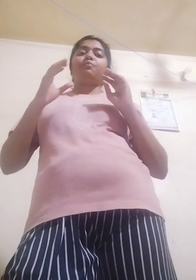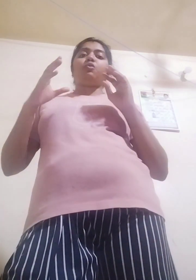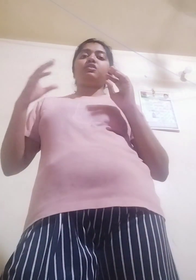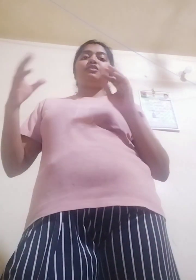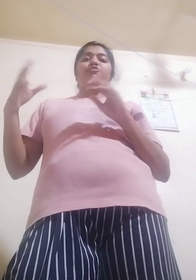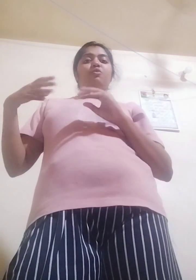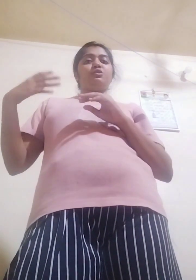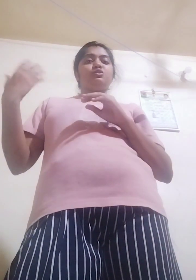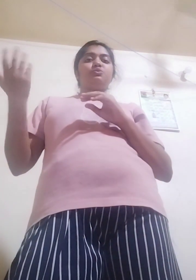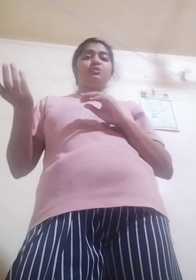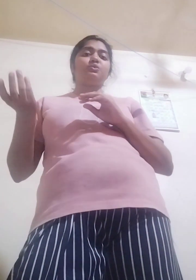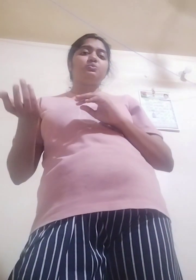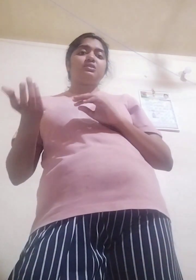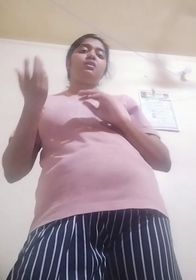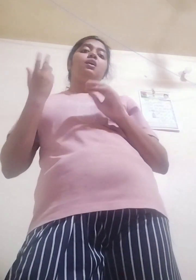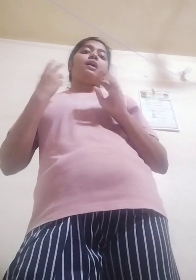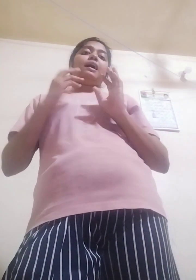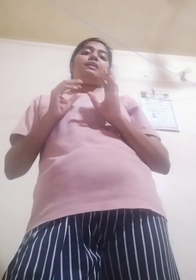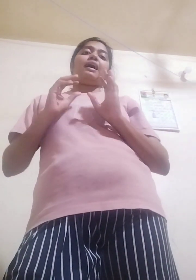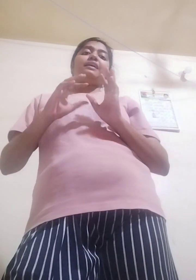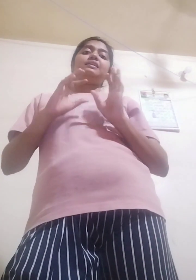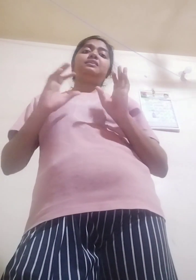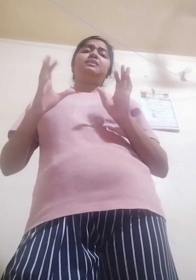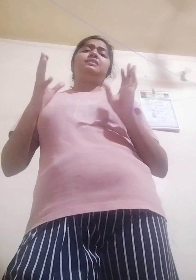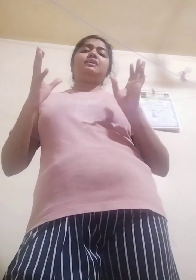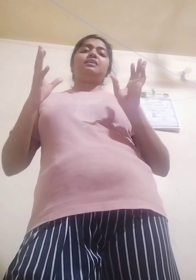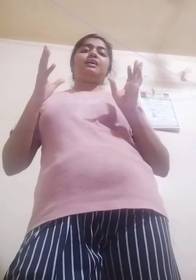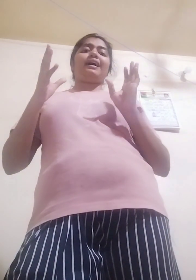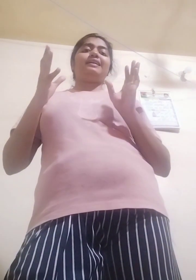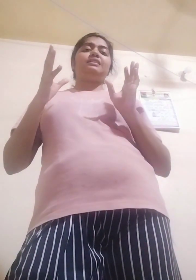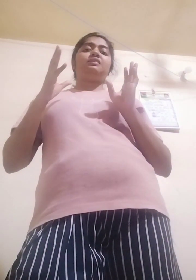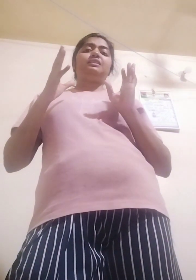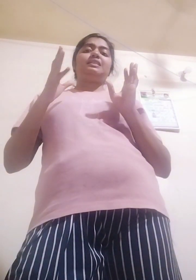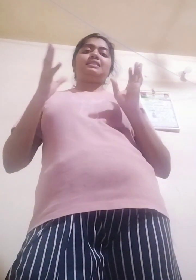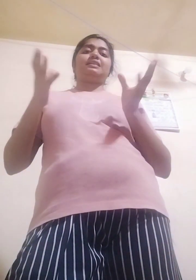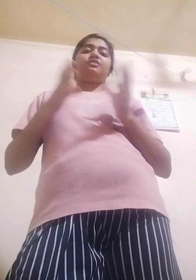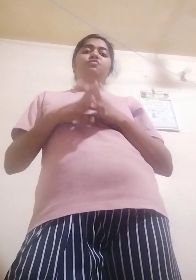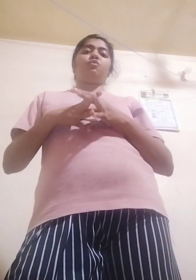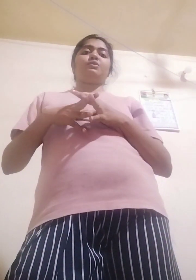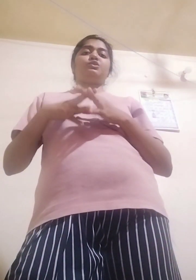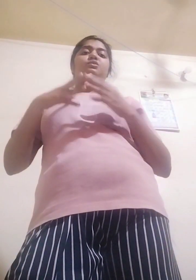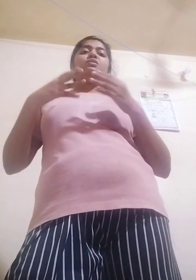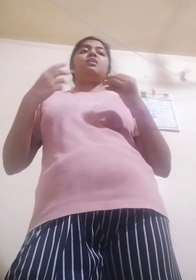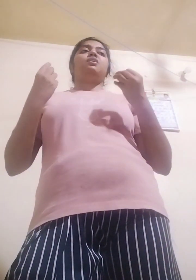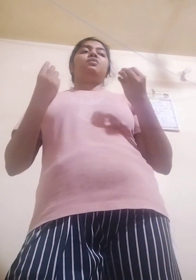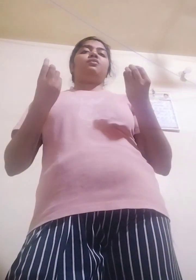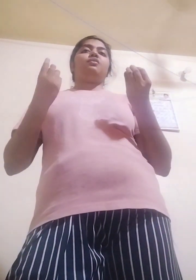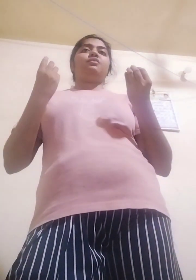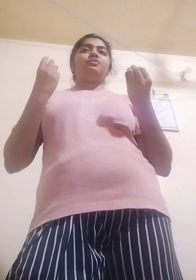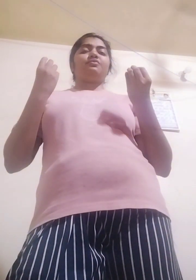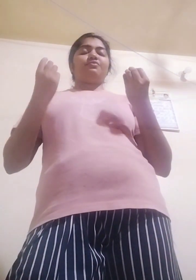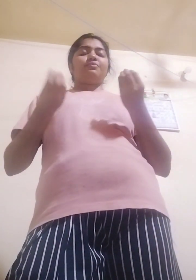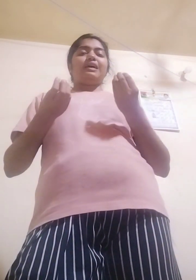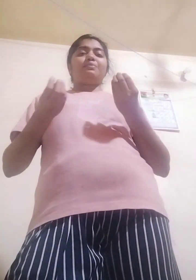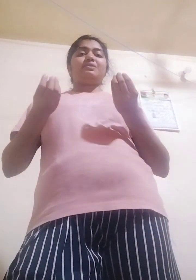important information to the user, and hiding the unnecessary information, that means which